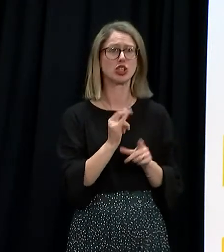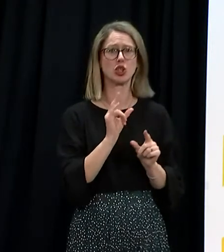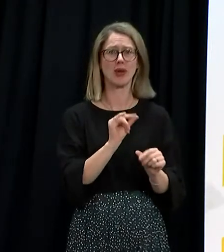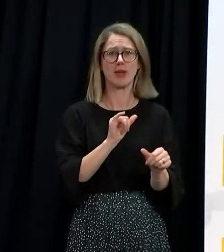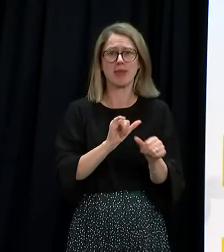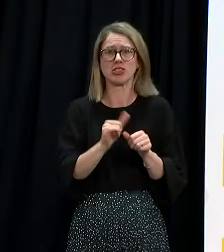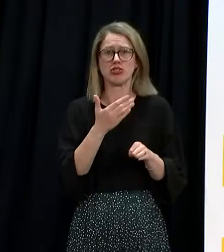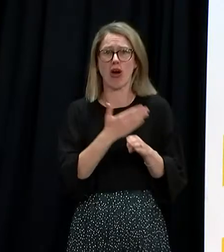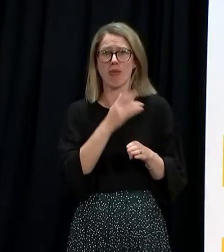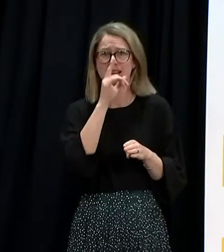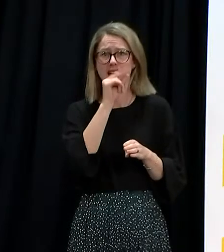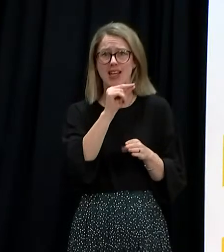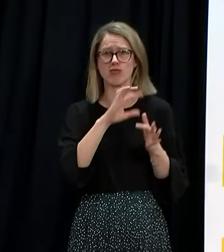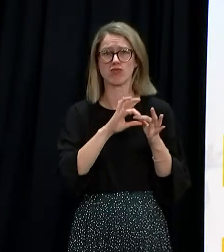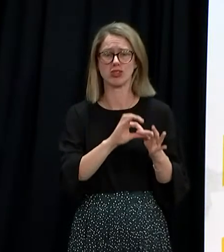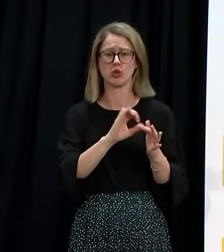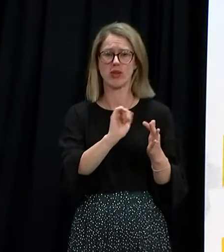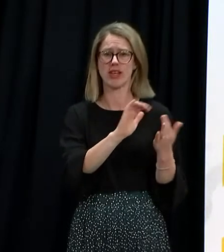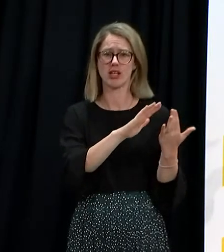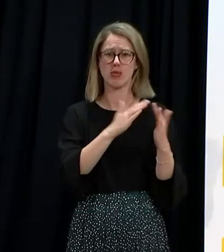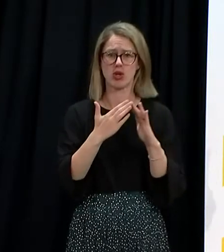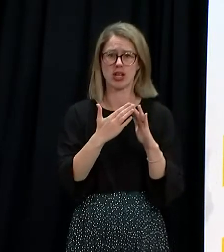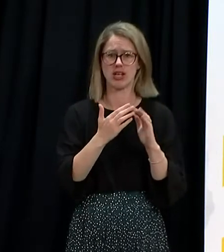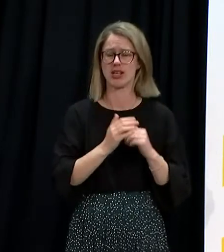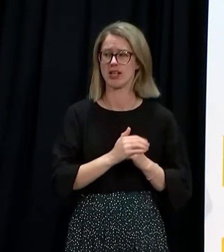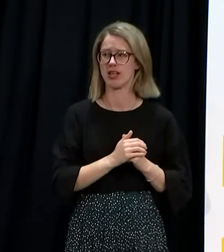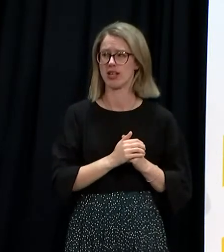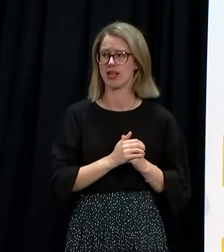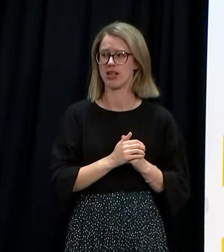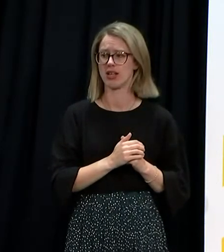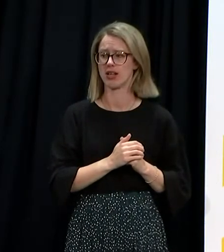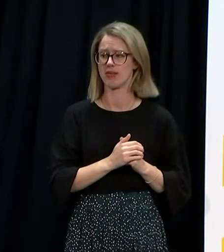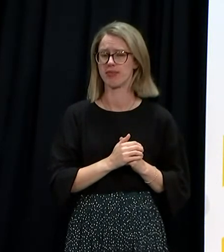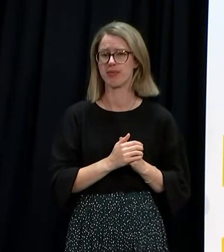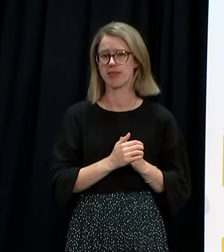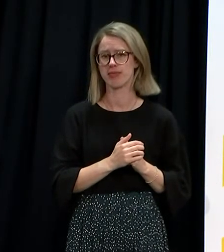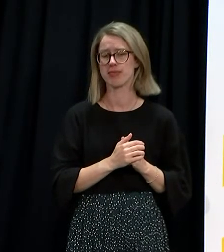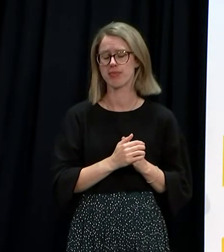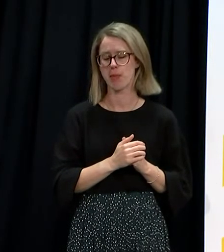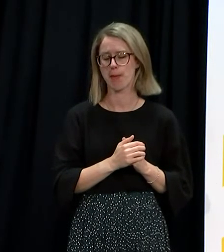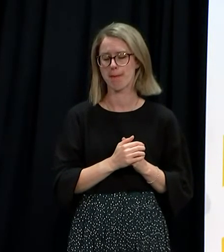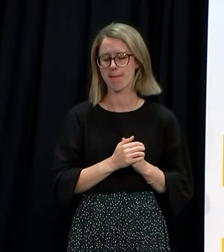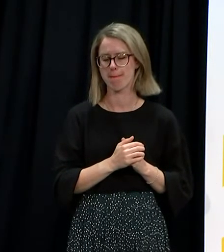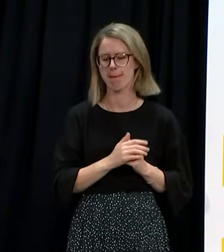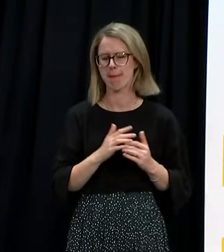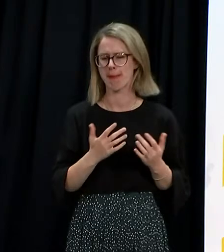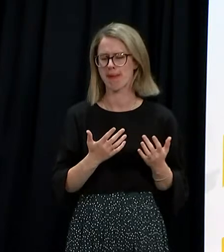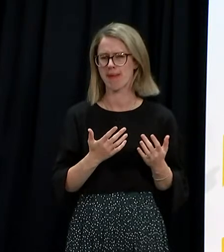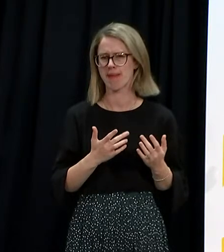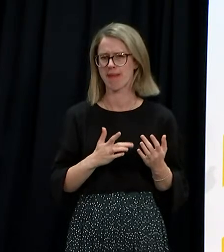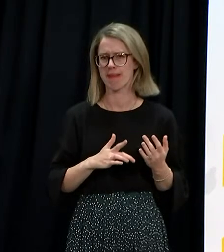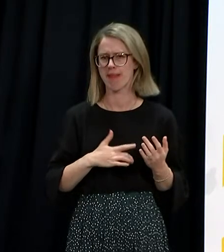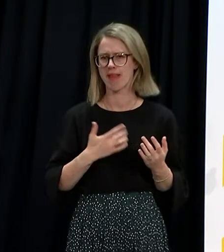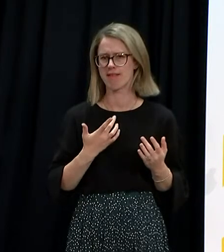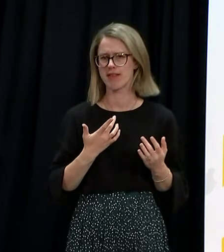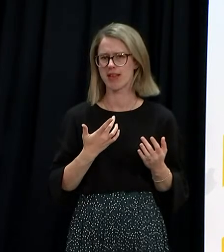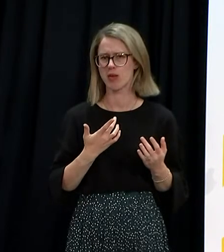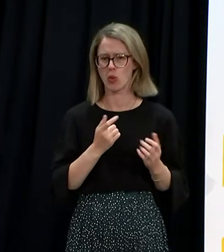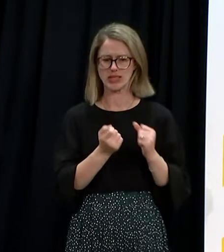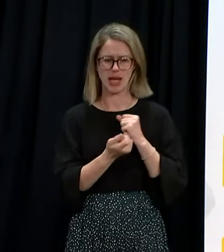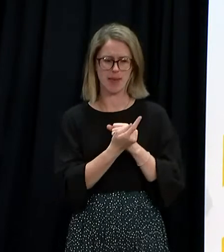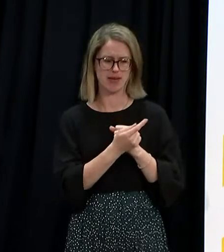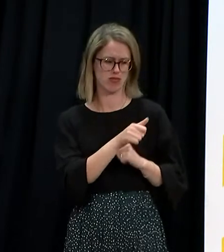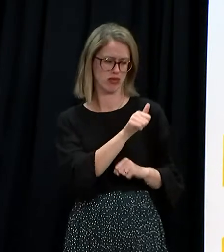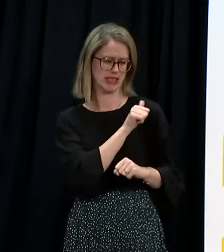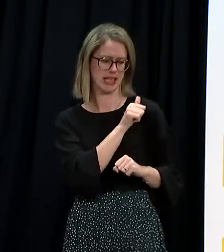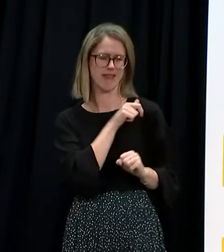very best they can by their communities and by their professions. And so I don't believe what has happened